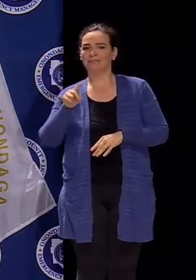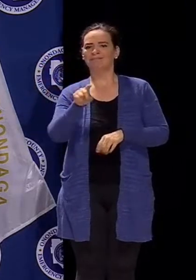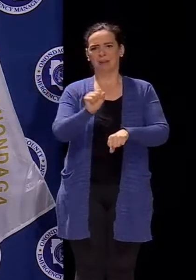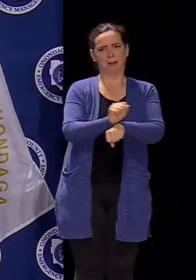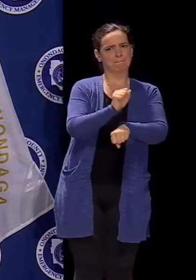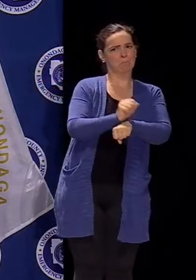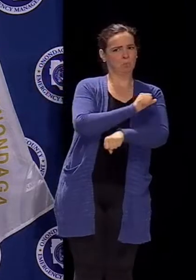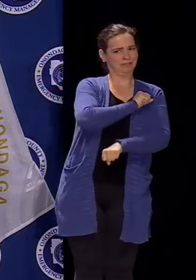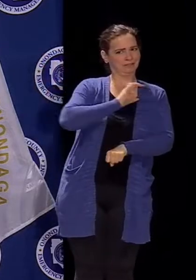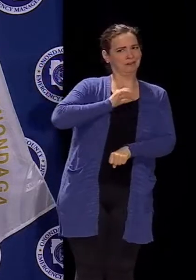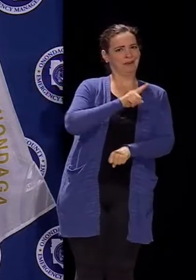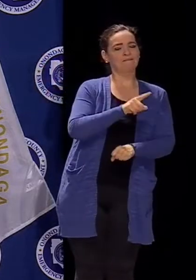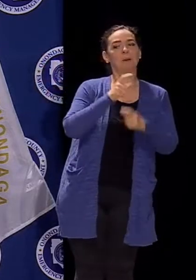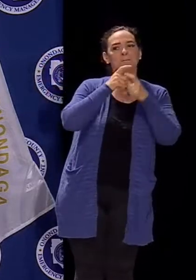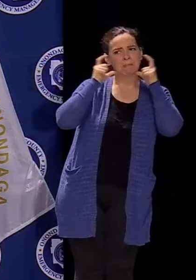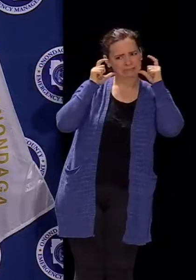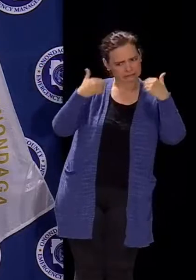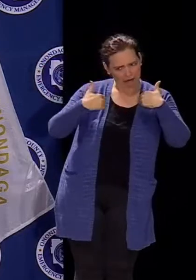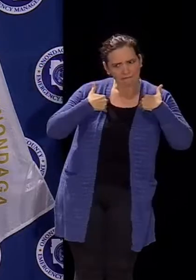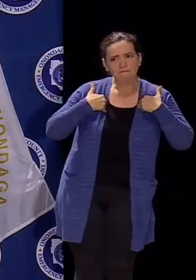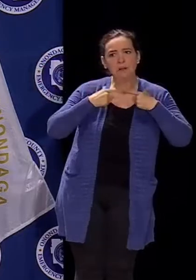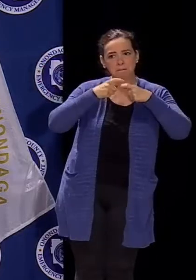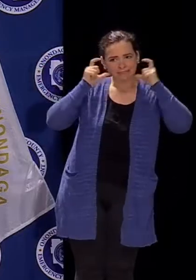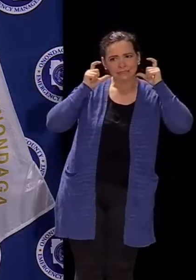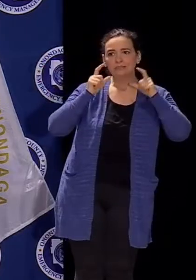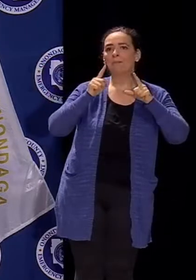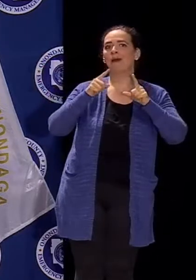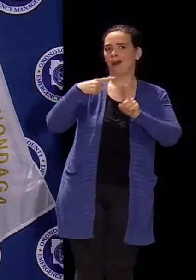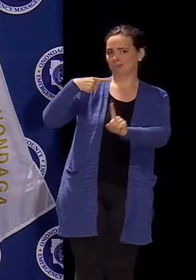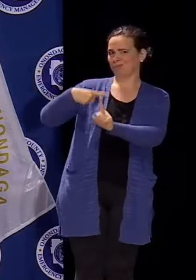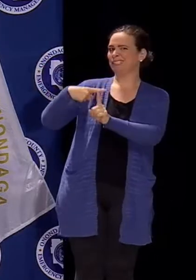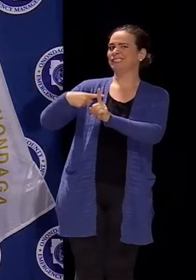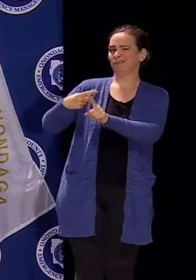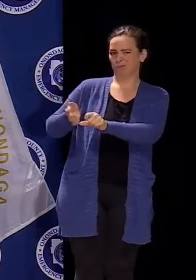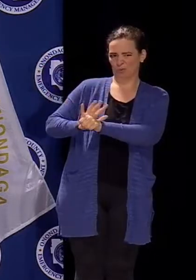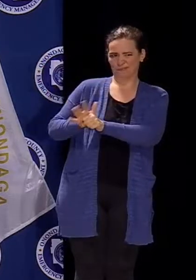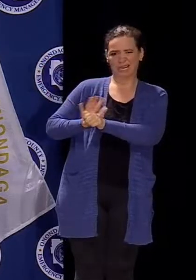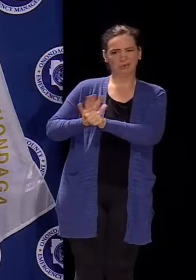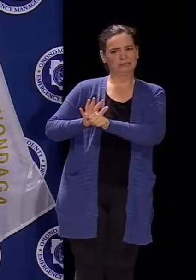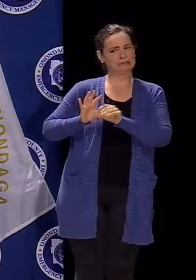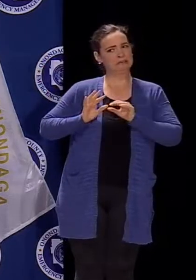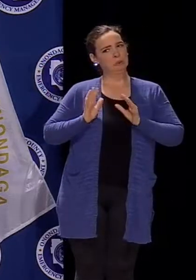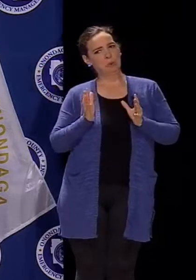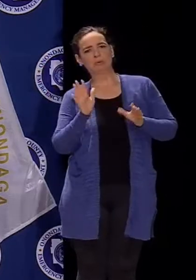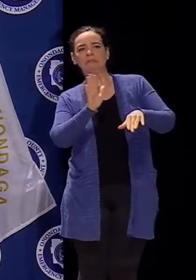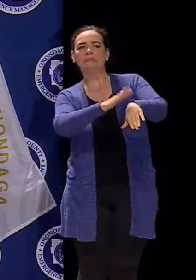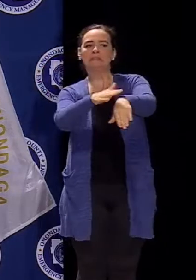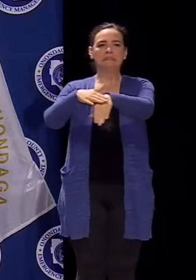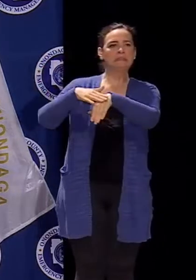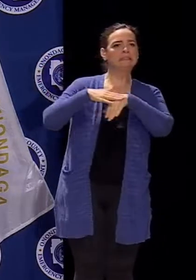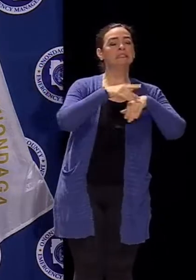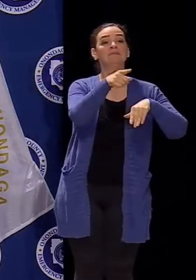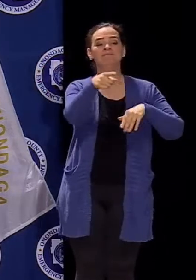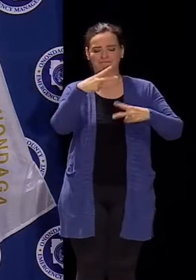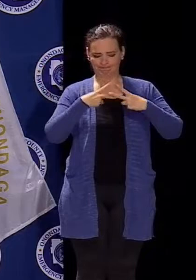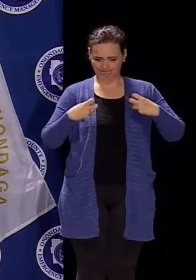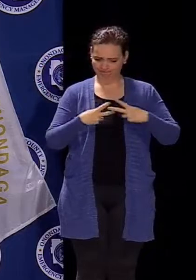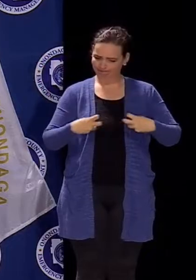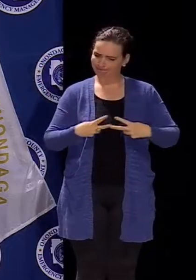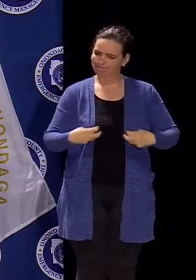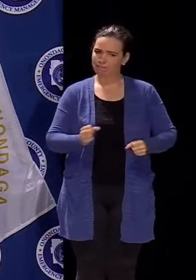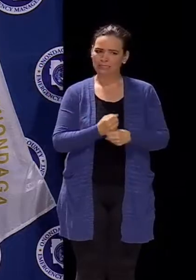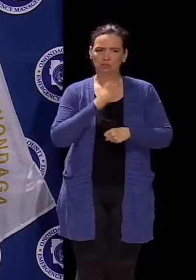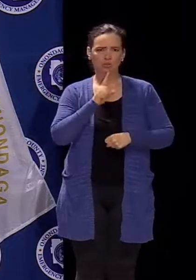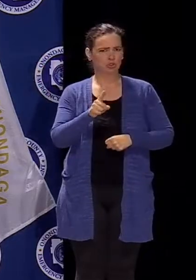May 24th, 10 a.m. to 5:30 p.m. The employee was wearing a mask while working, but again,